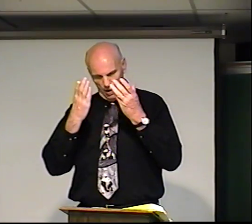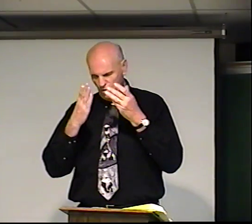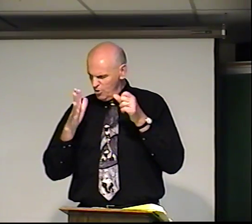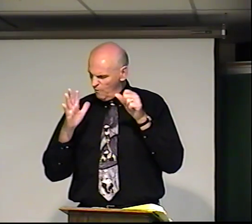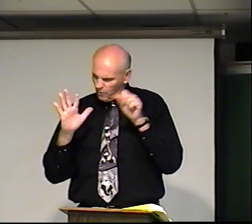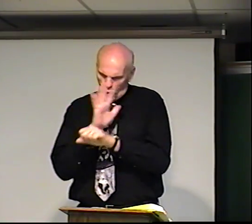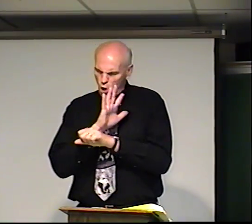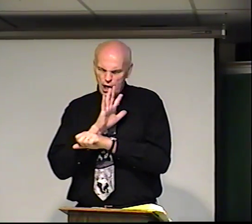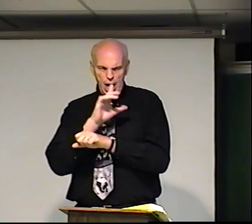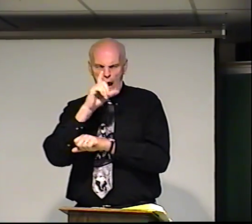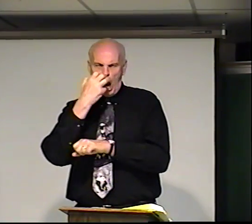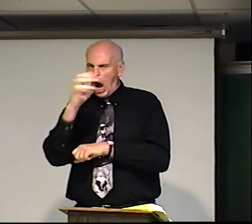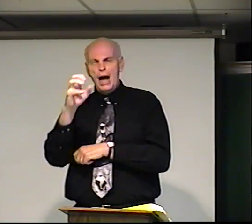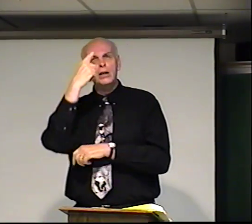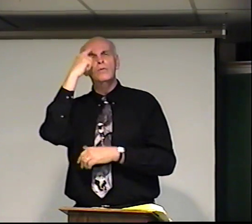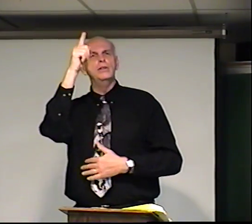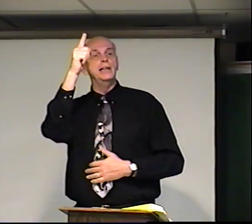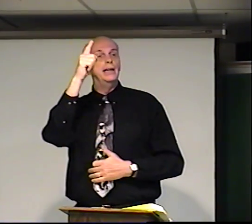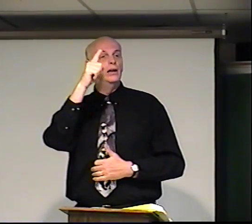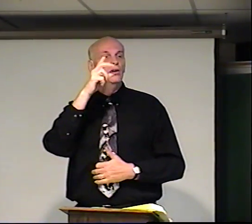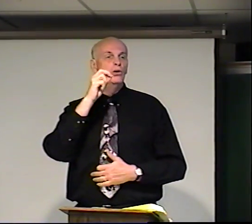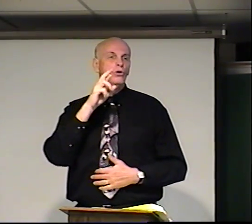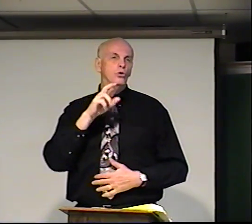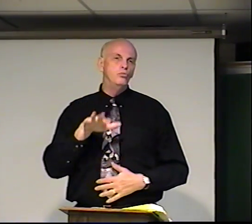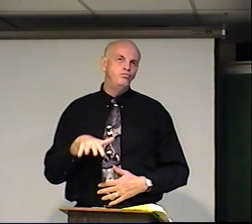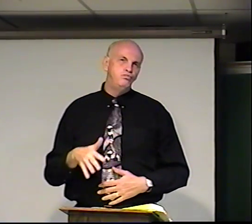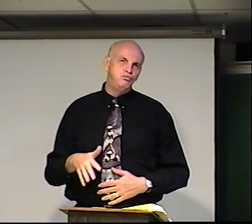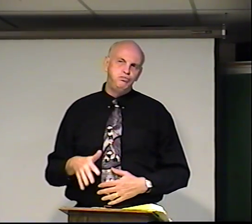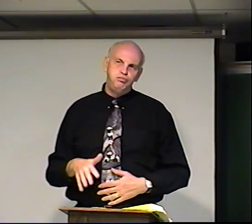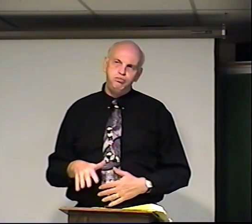remember fully haunt with thee, food.